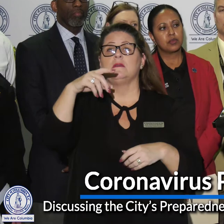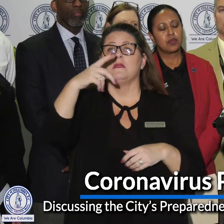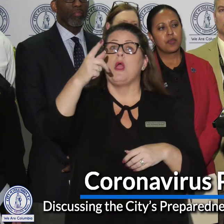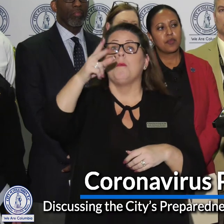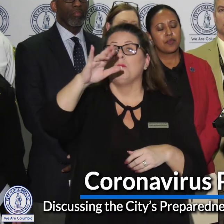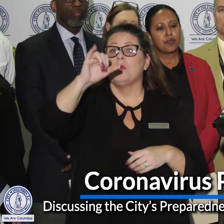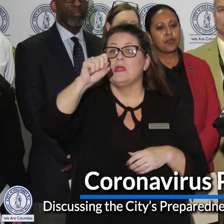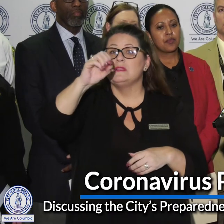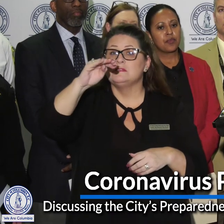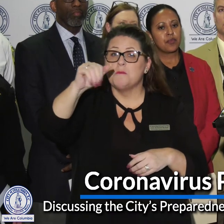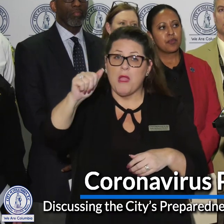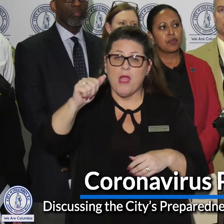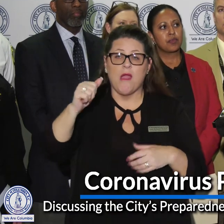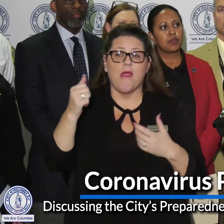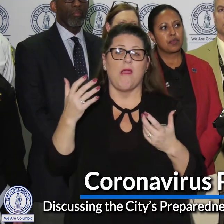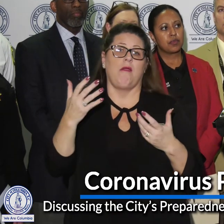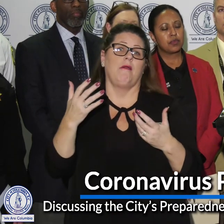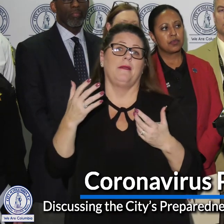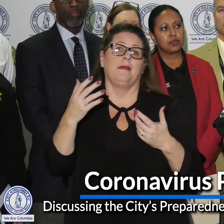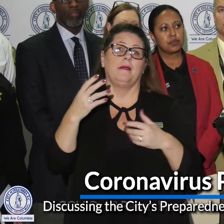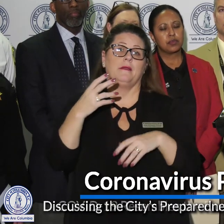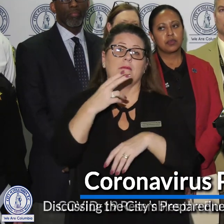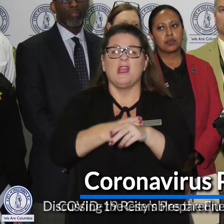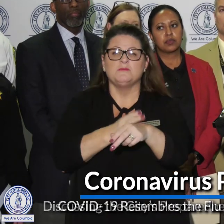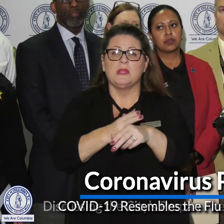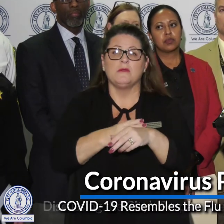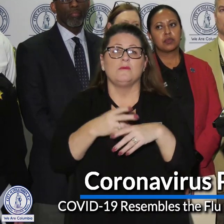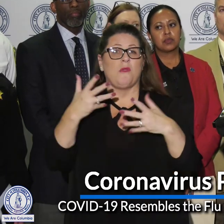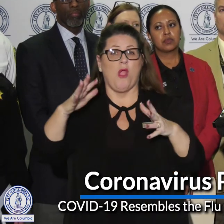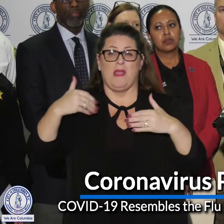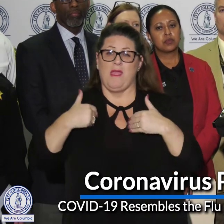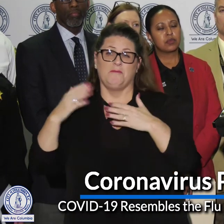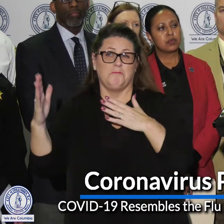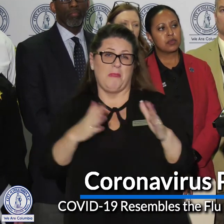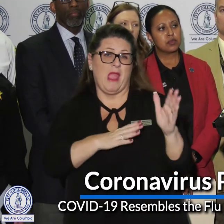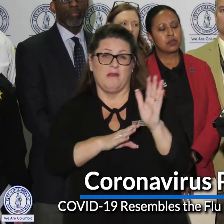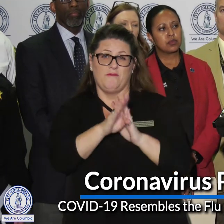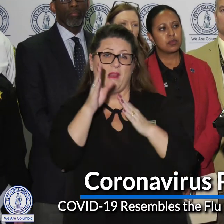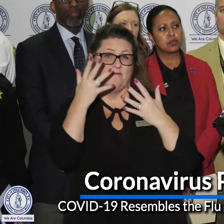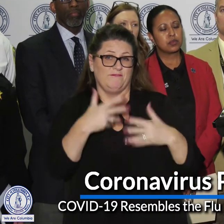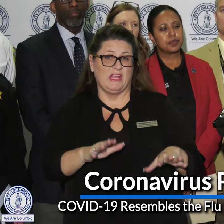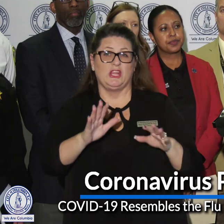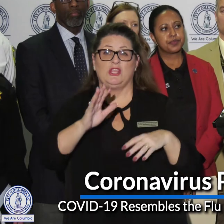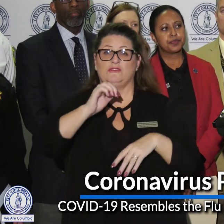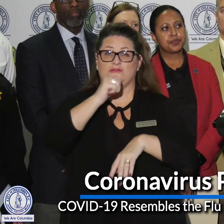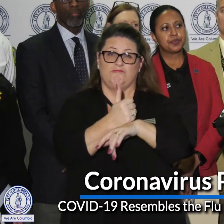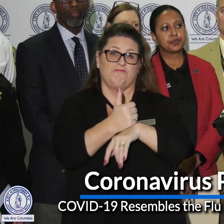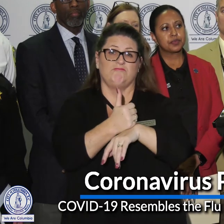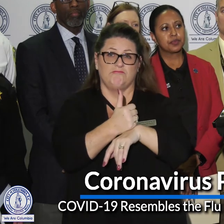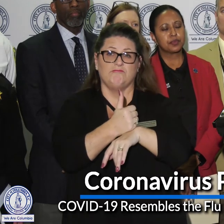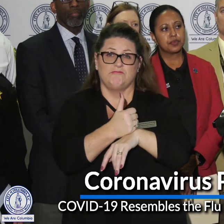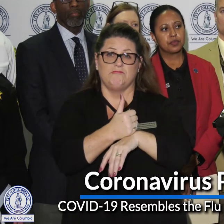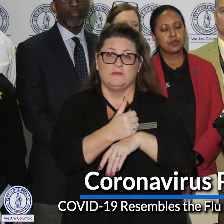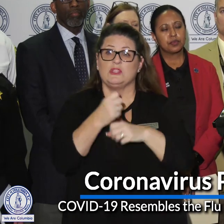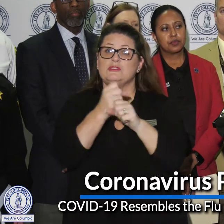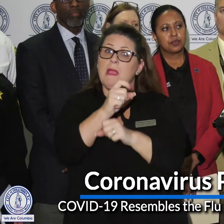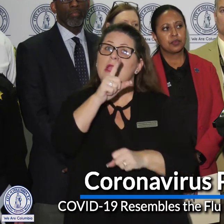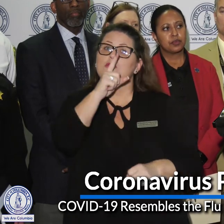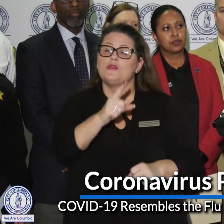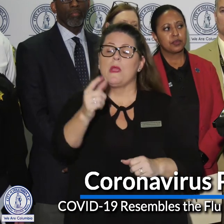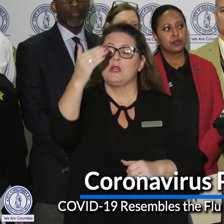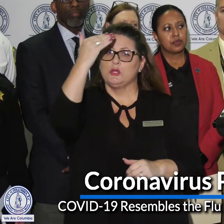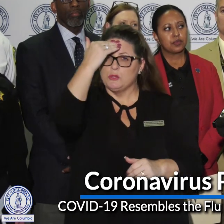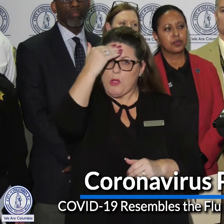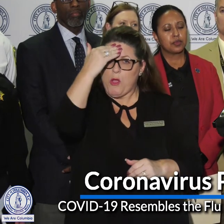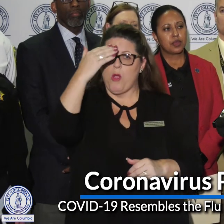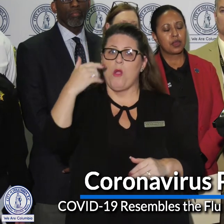various institutions, we have either plans already developed or plans that are developed. And the goal is just realizing how we can